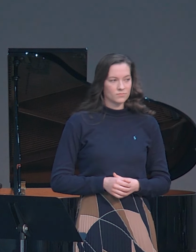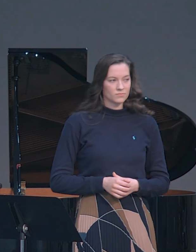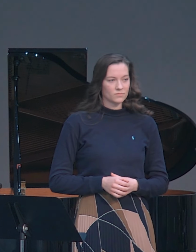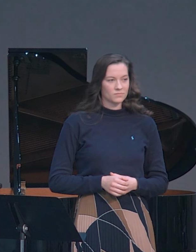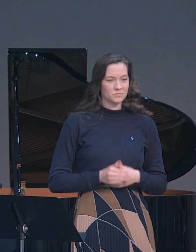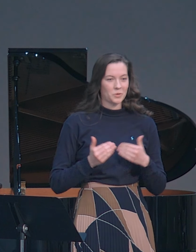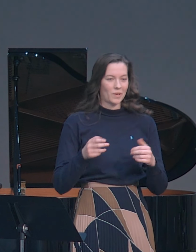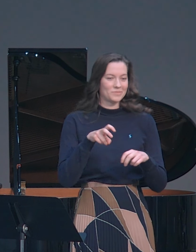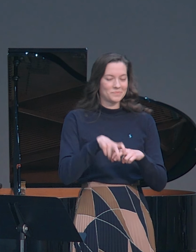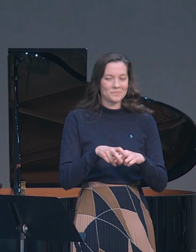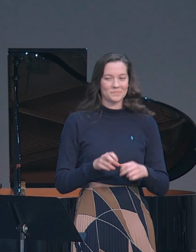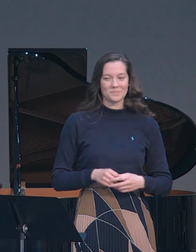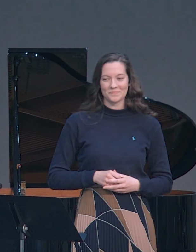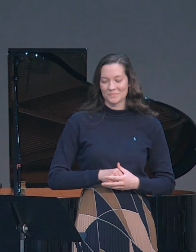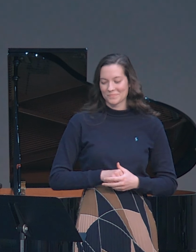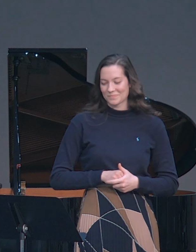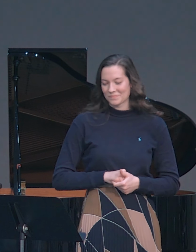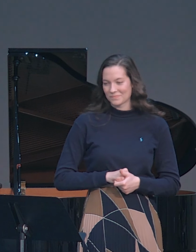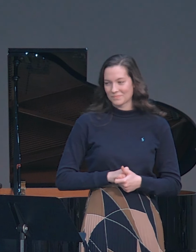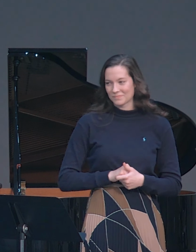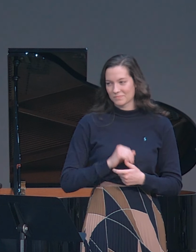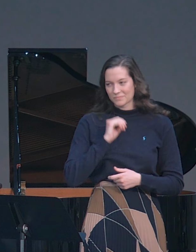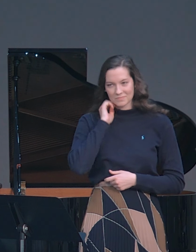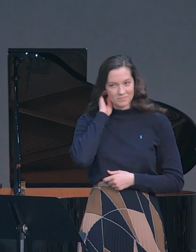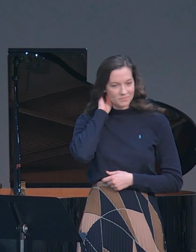go ahead and be seated.